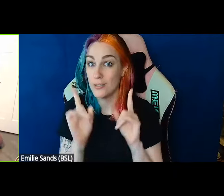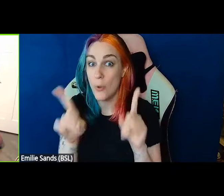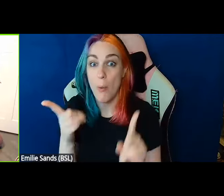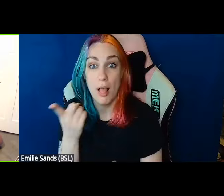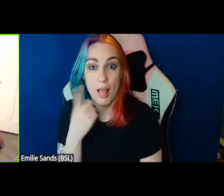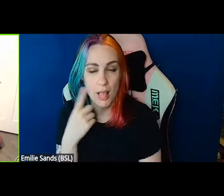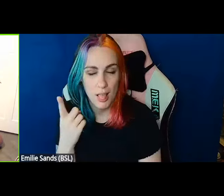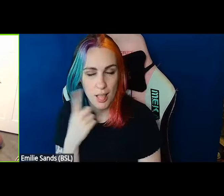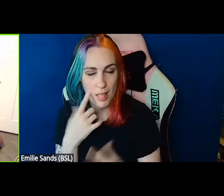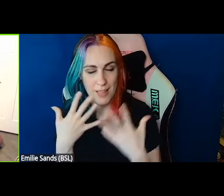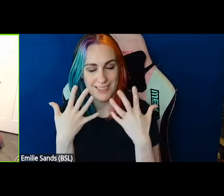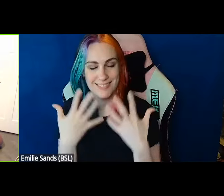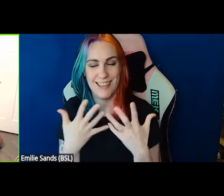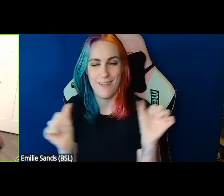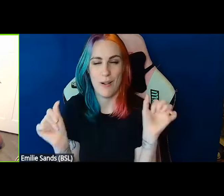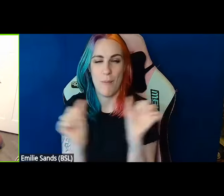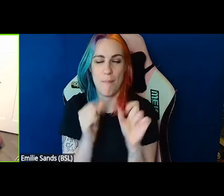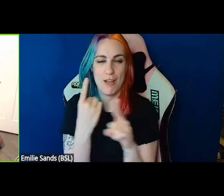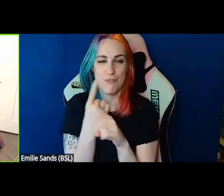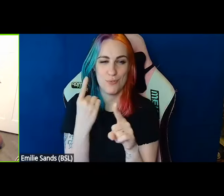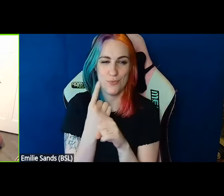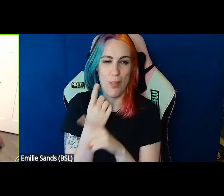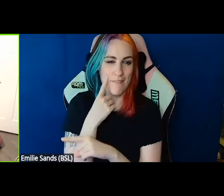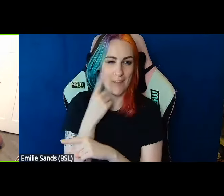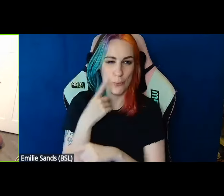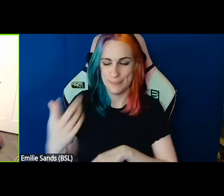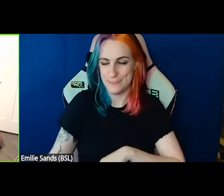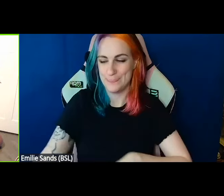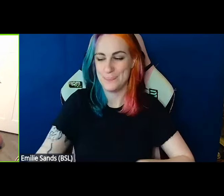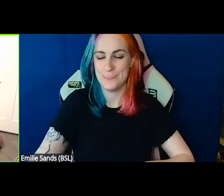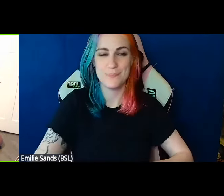in this first micro talk. Let's check it out.